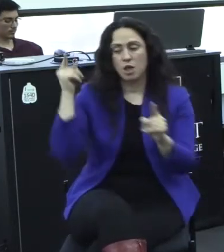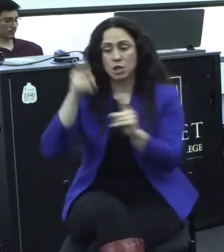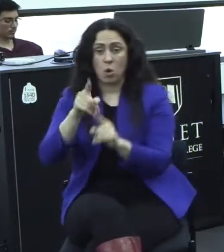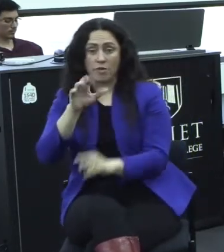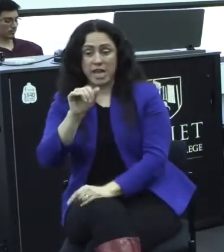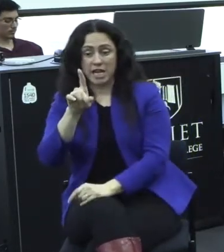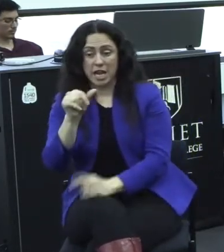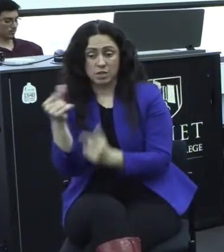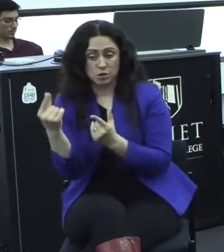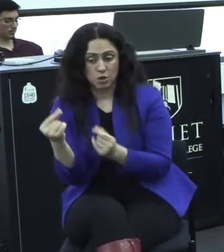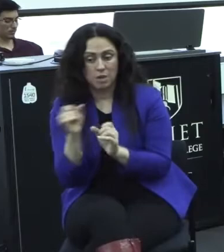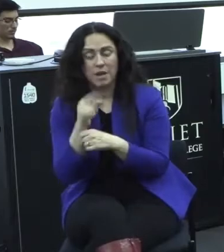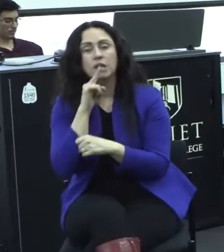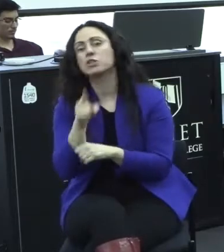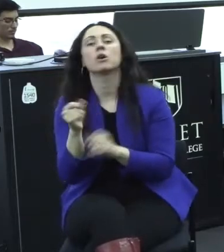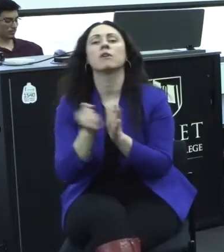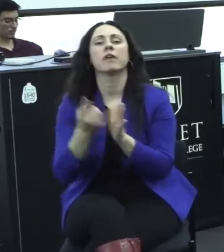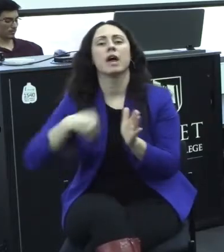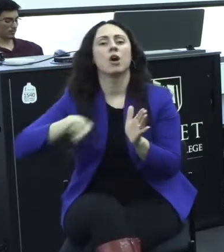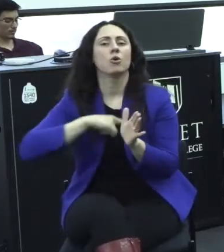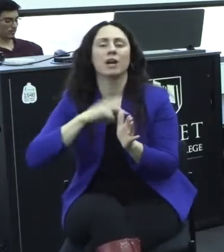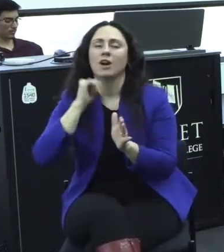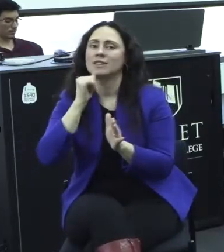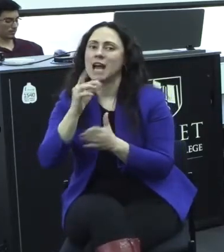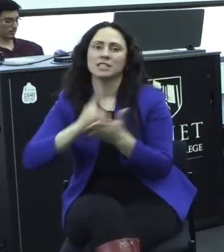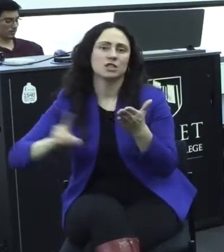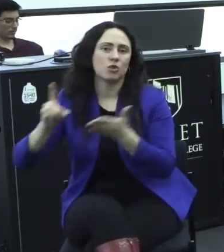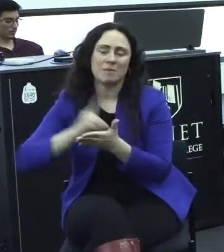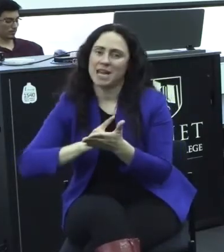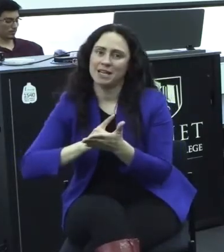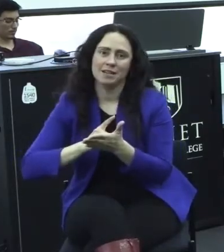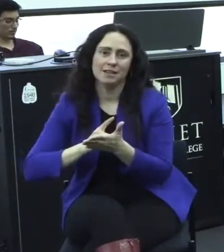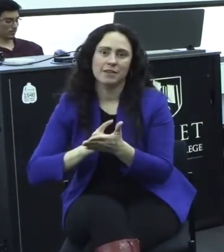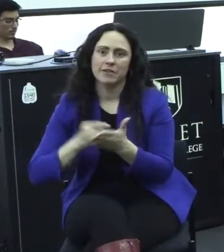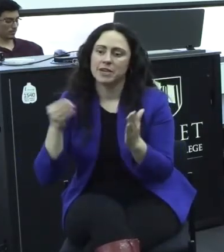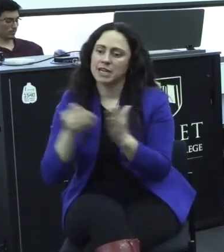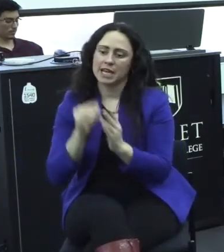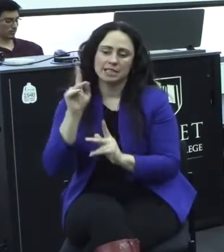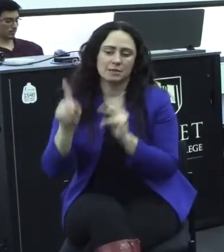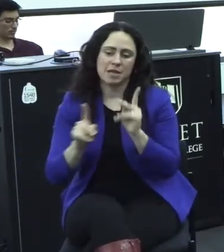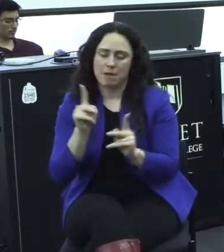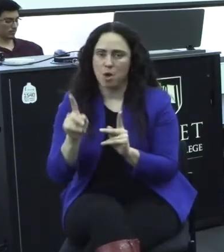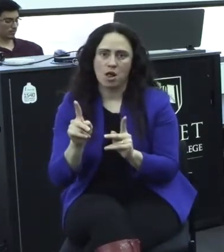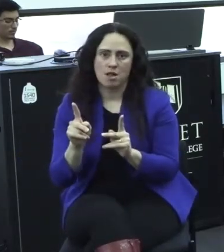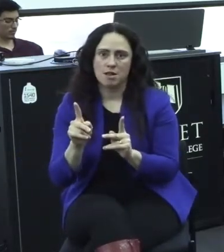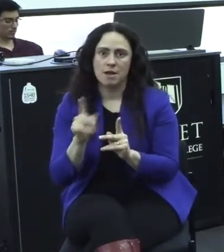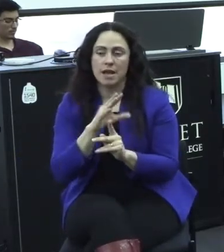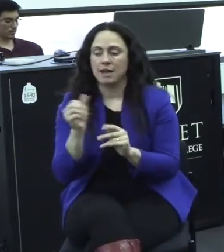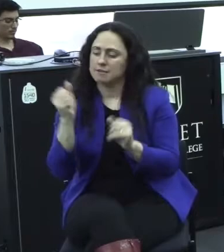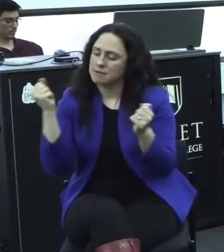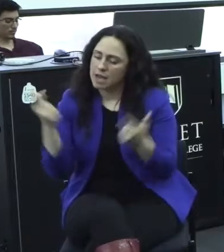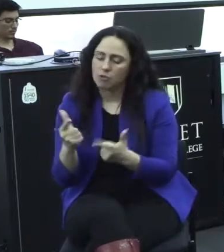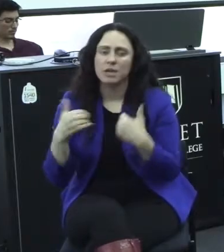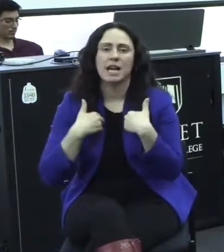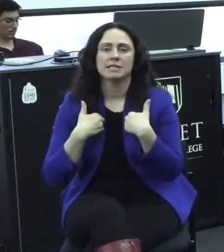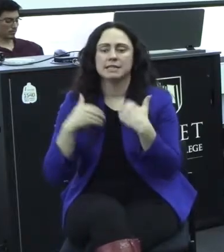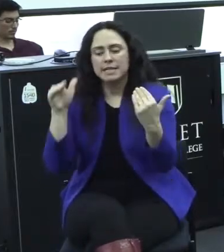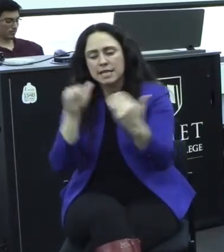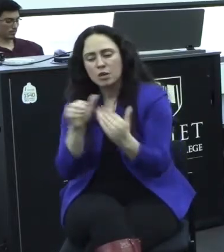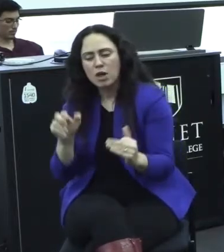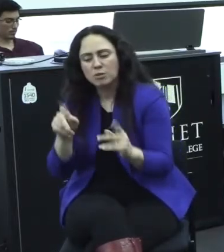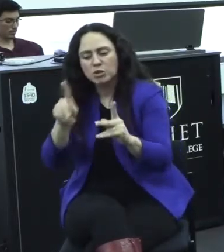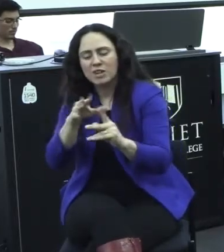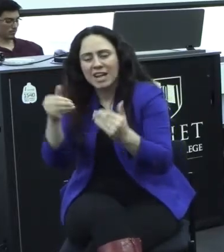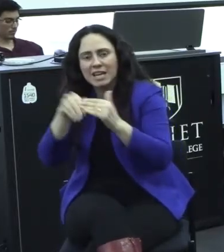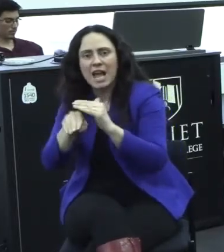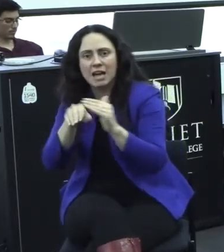is to ensure that we are not discriminating against individuals, and everyone has an equal opportunity and